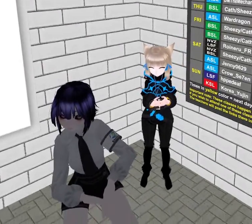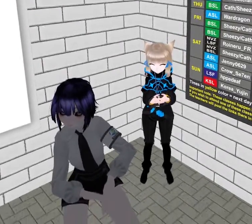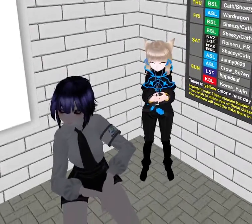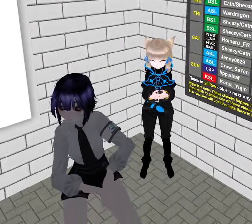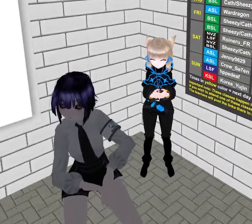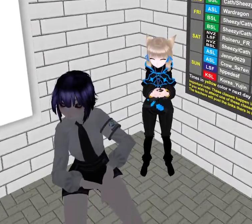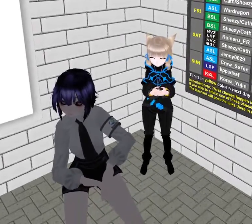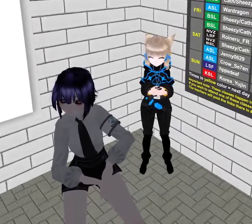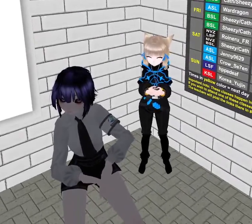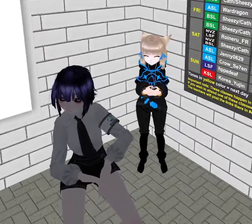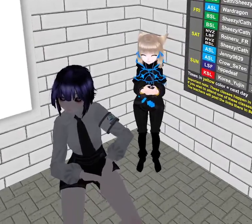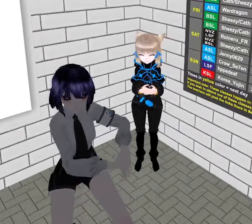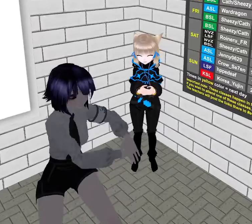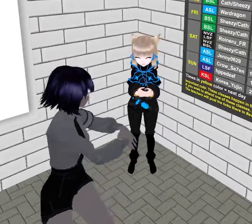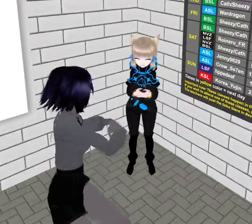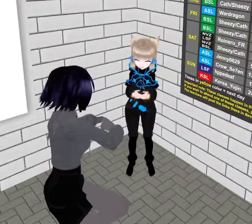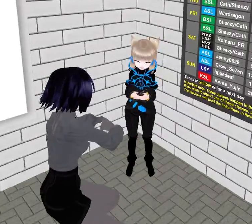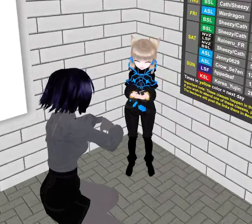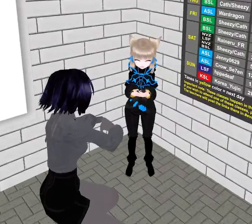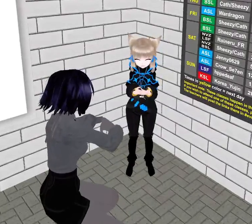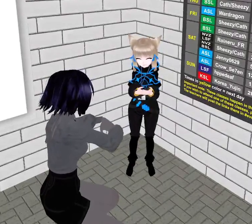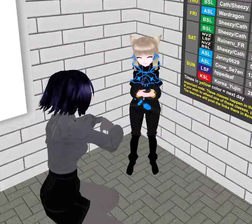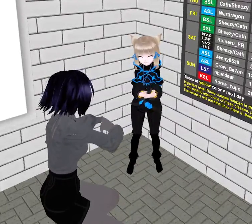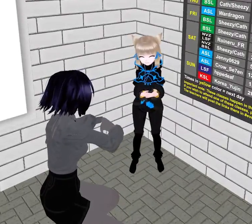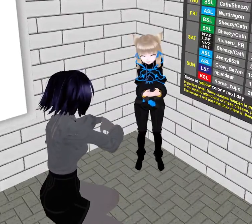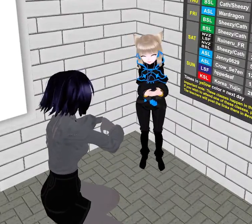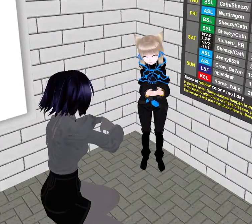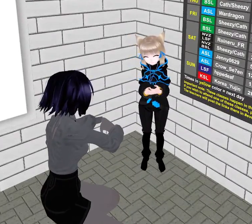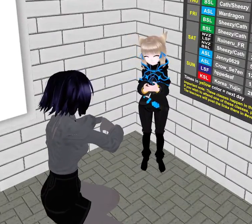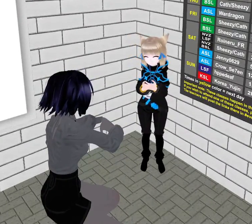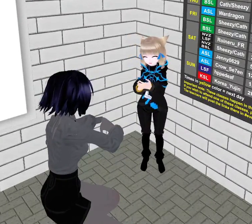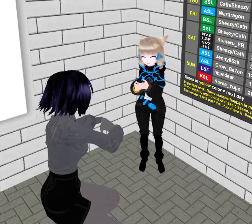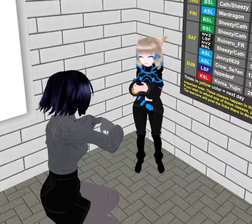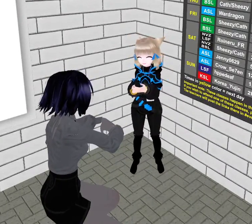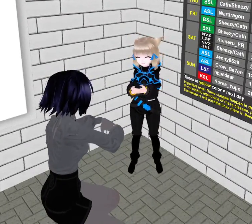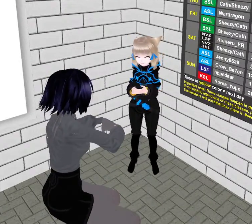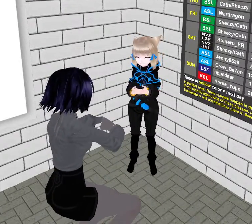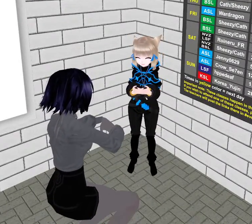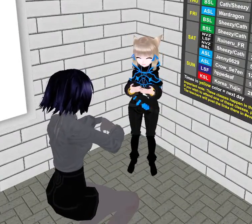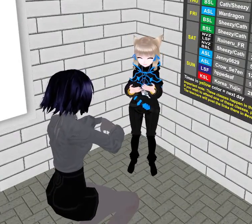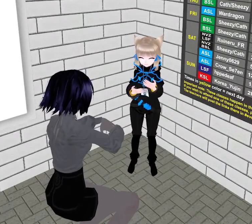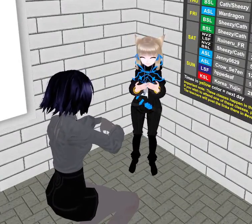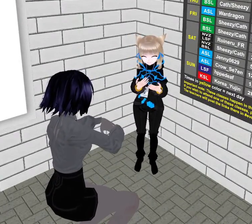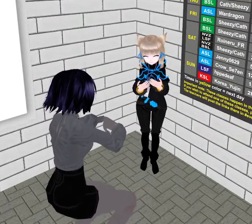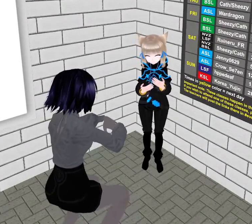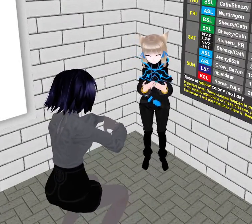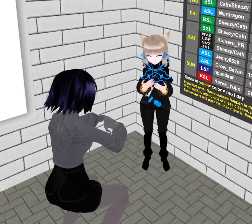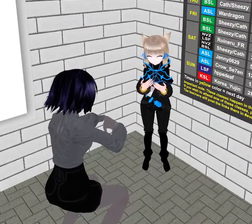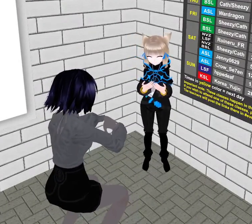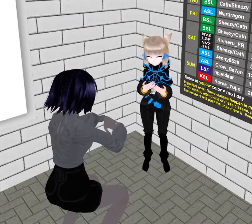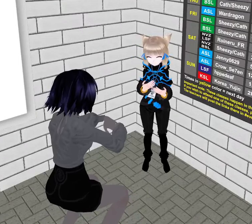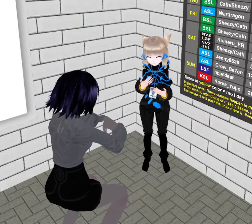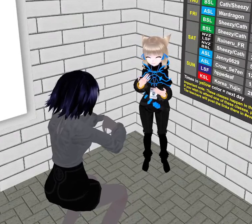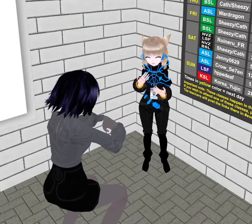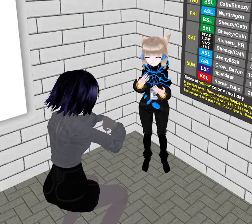both hands. I mean, as you can hear that she's talking, that means she was poorly raised, meaning it's just so you're gonna pull it out. She